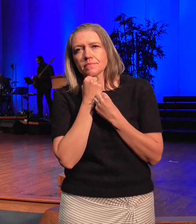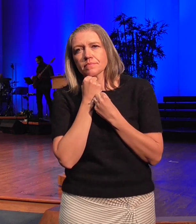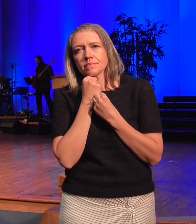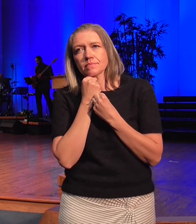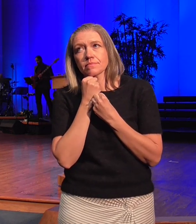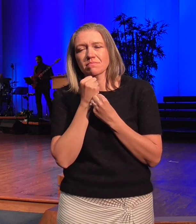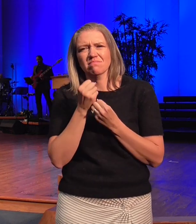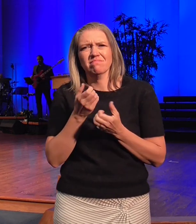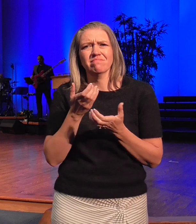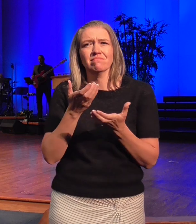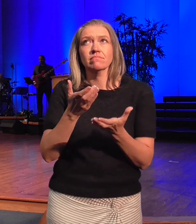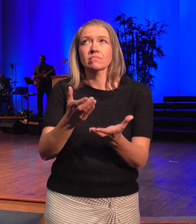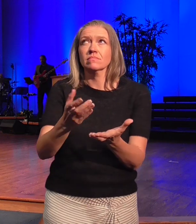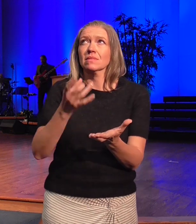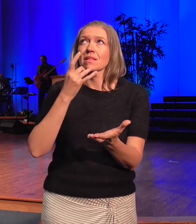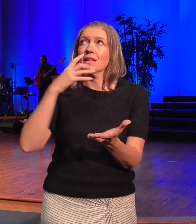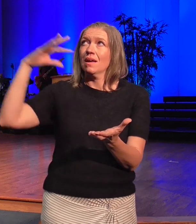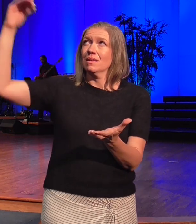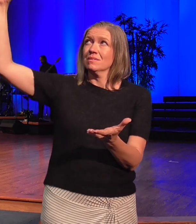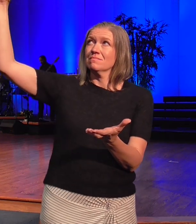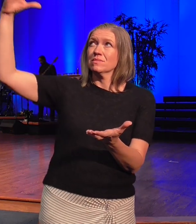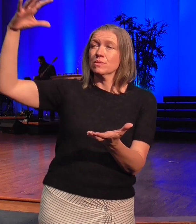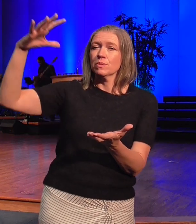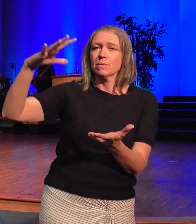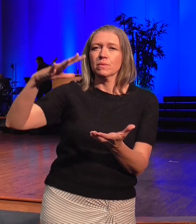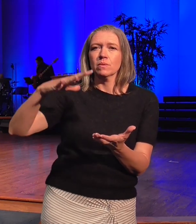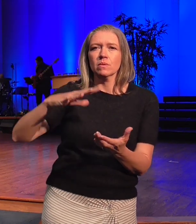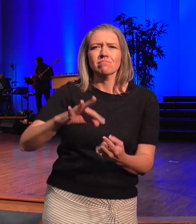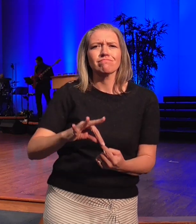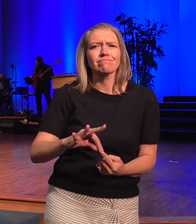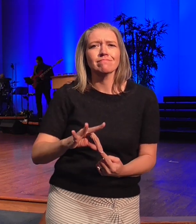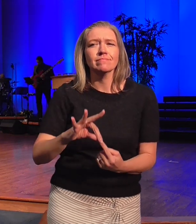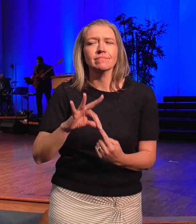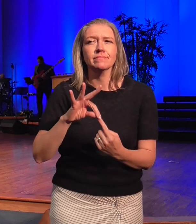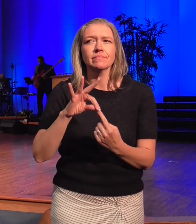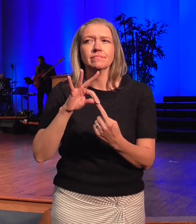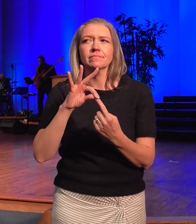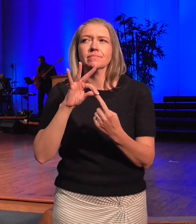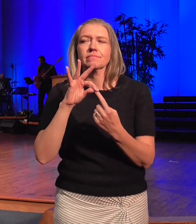when held up to the light.